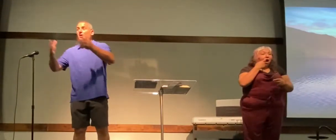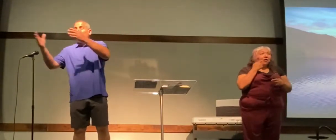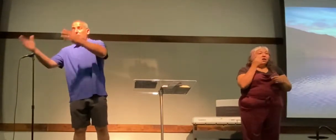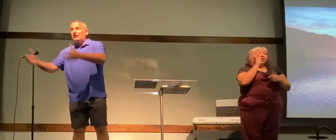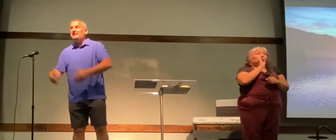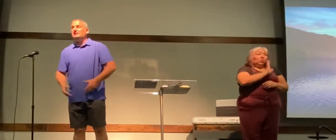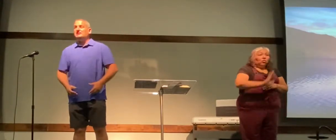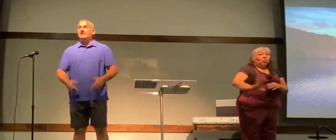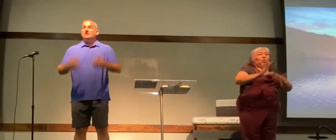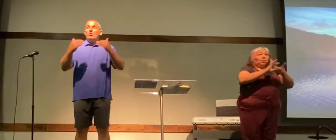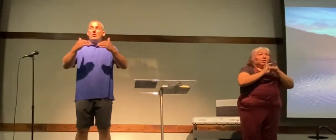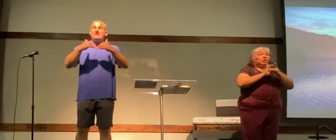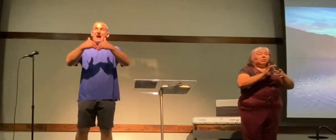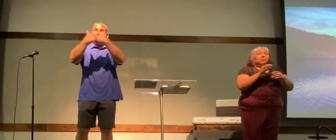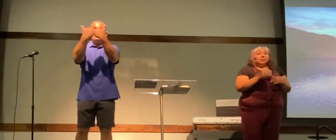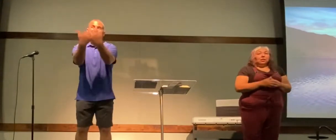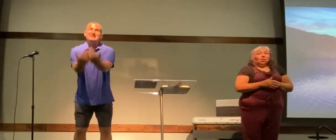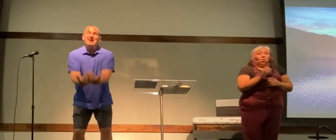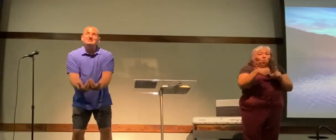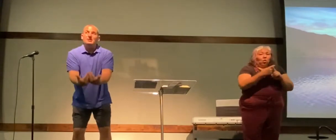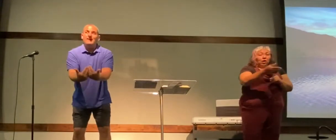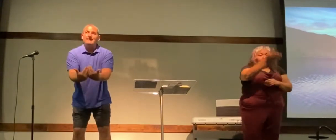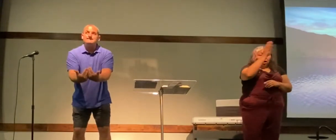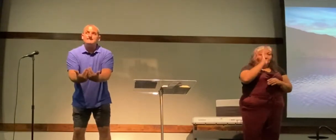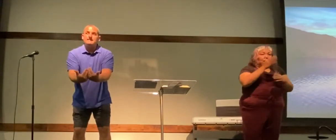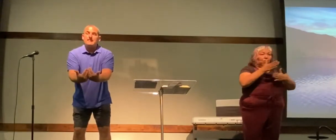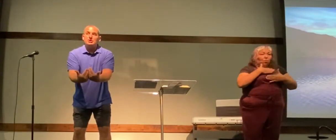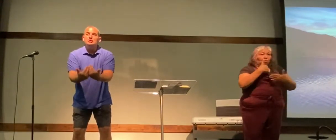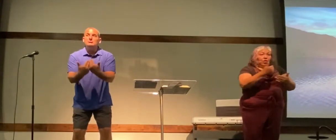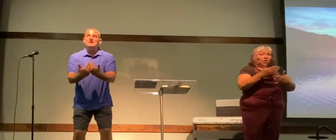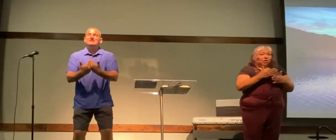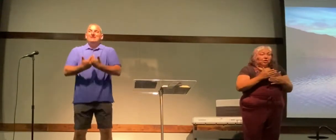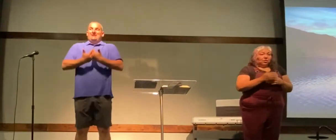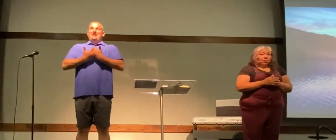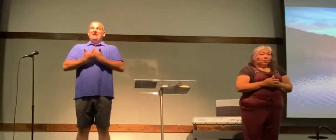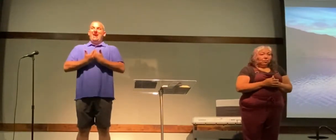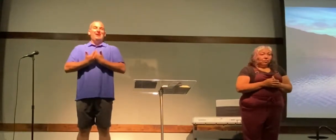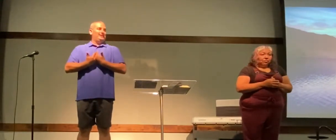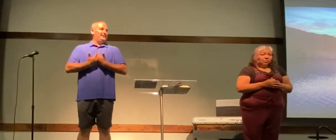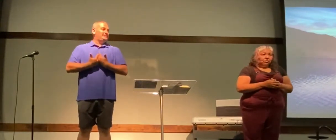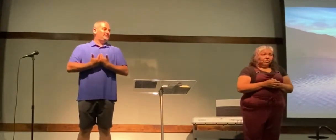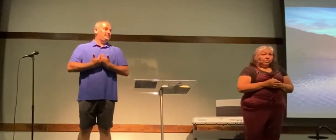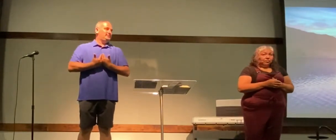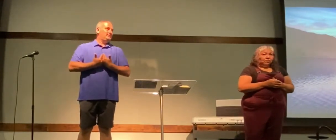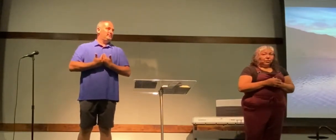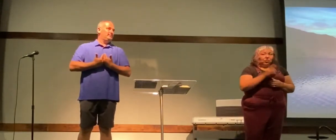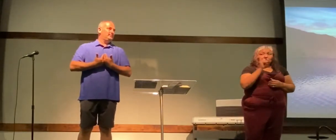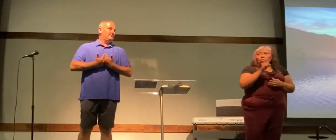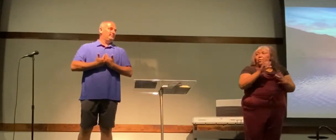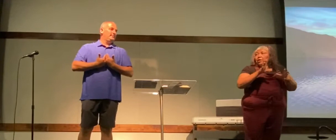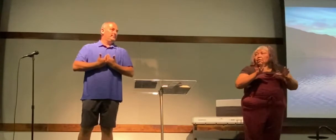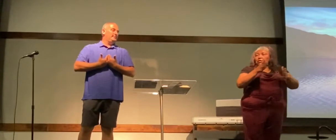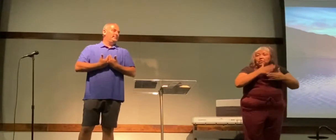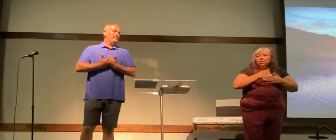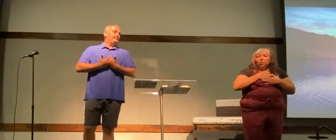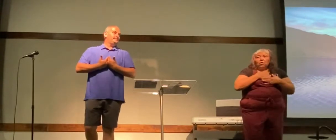your relationship. When God breathes into it, you must inhale it.